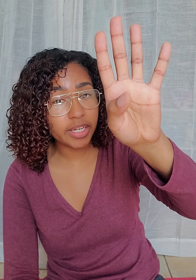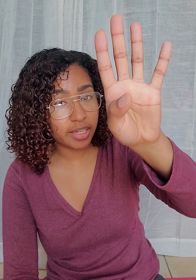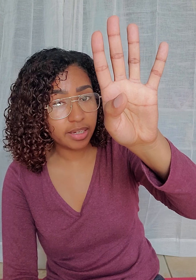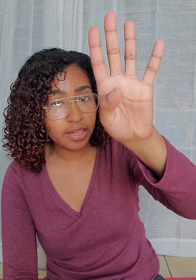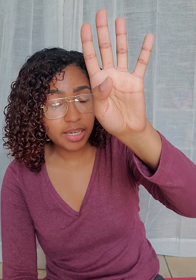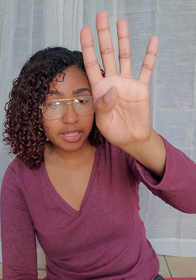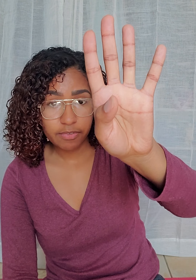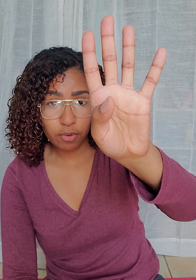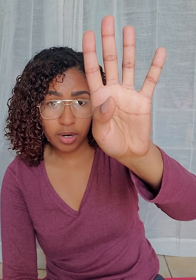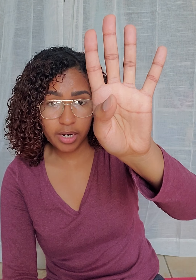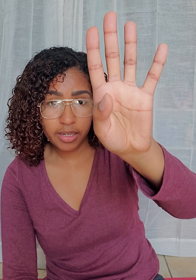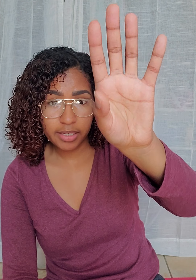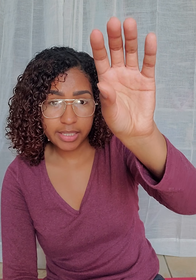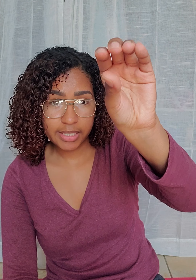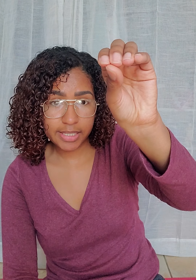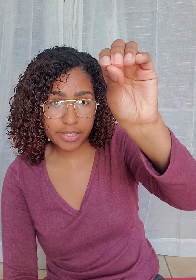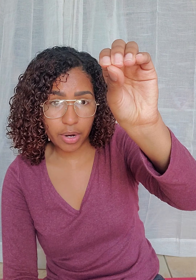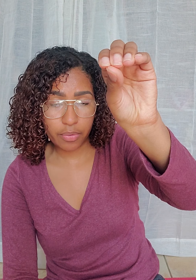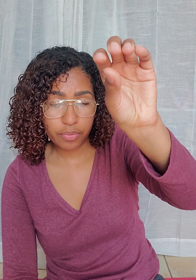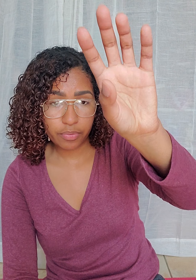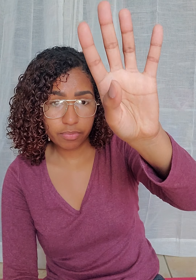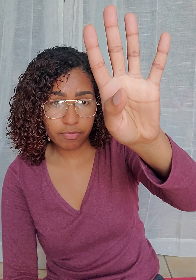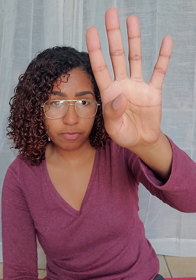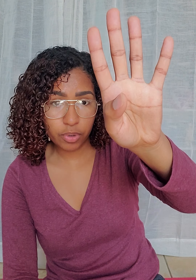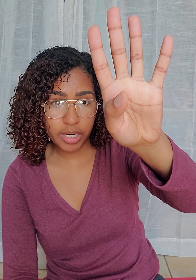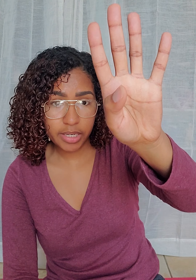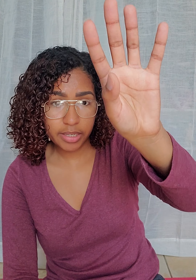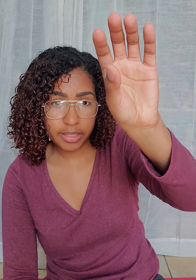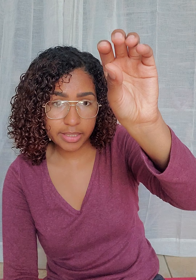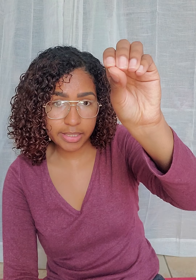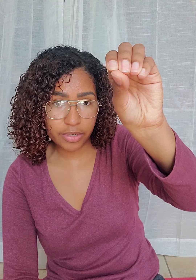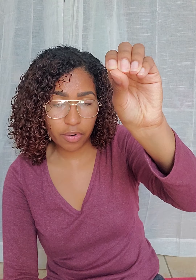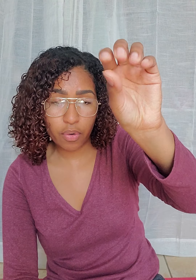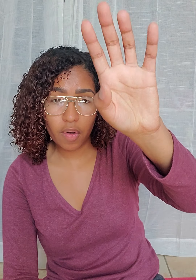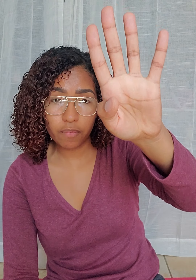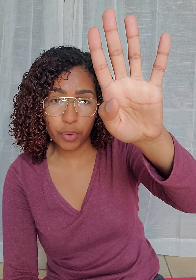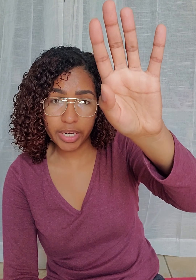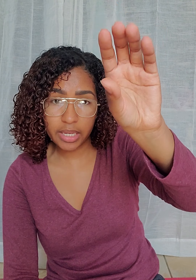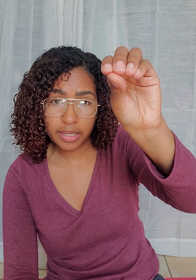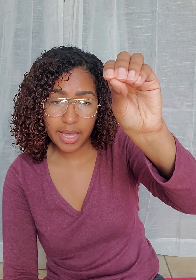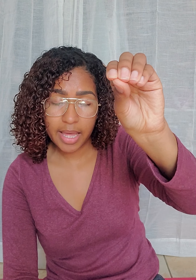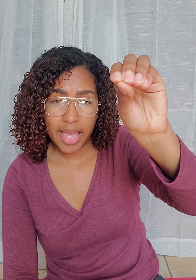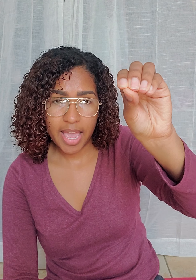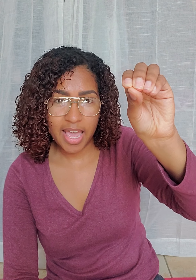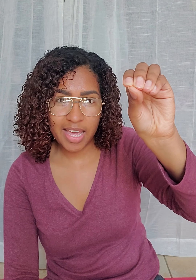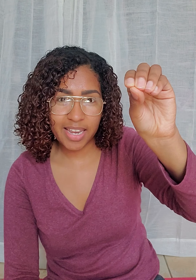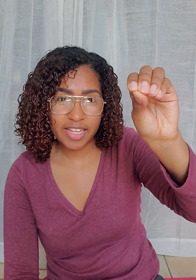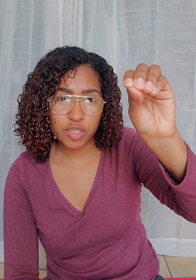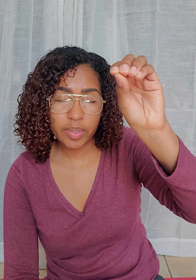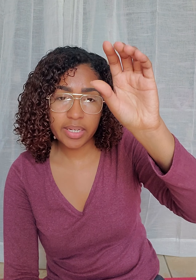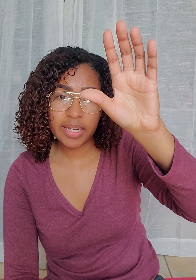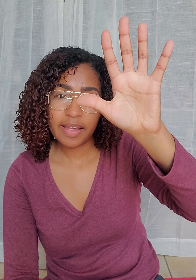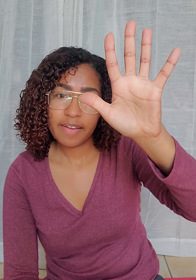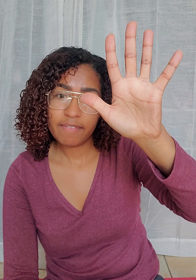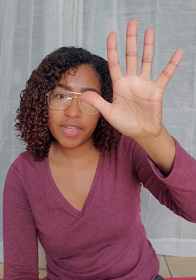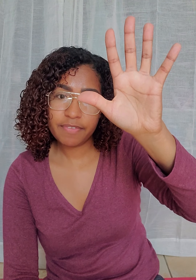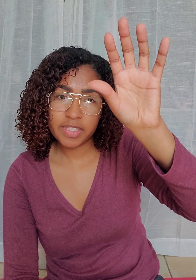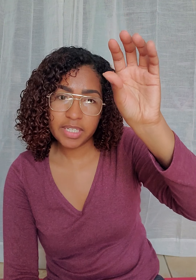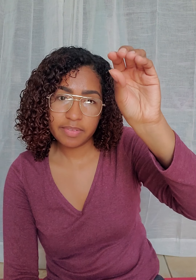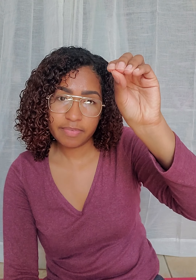40, 4, 0. 4, 0. 40. And last one, 50.